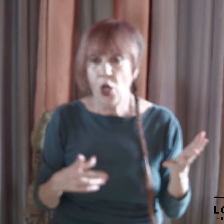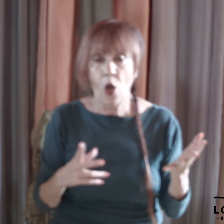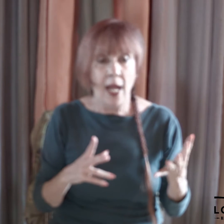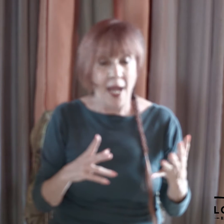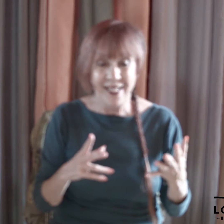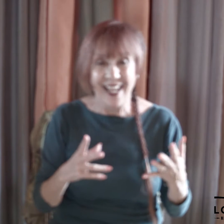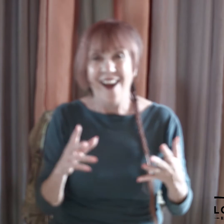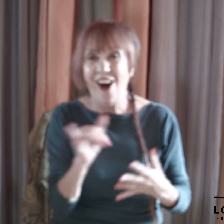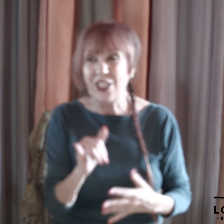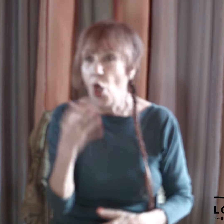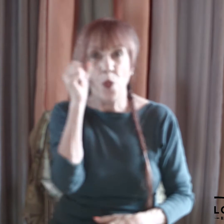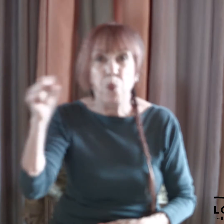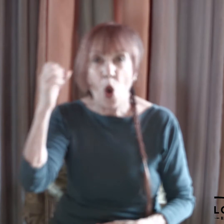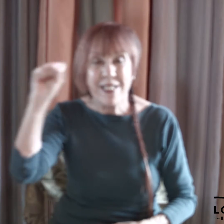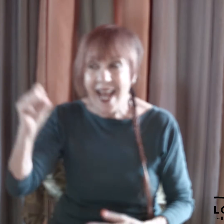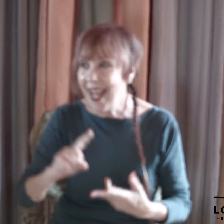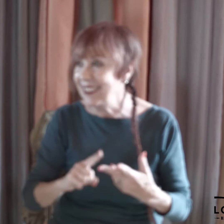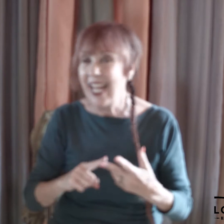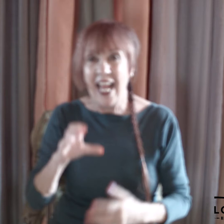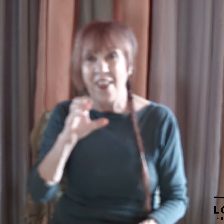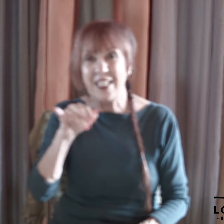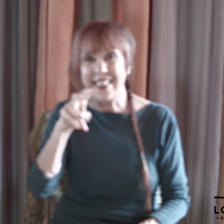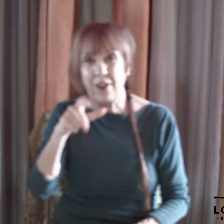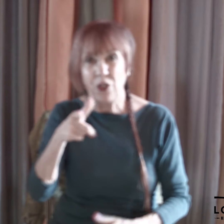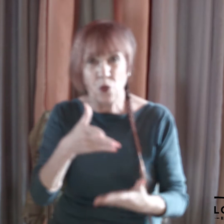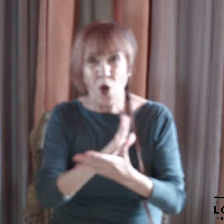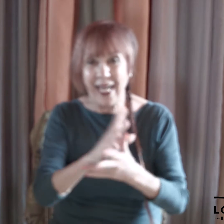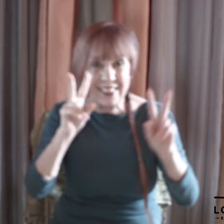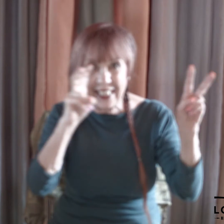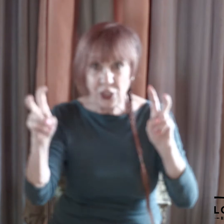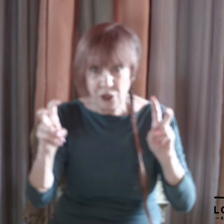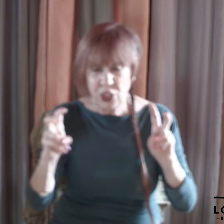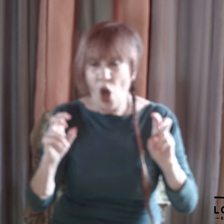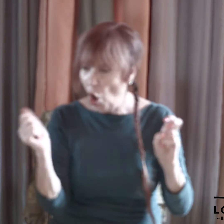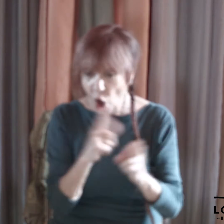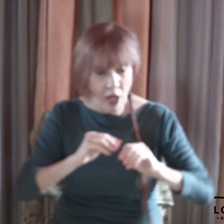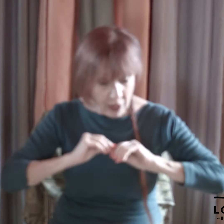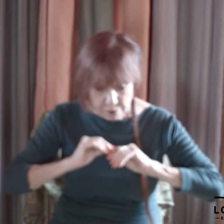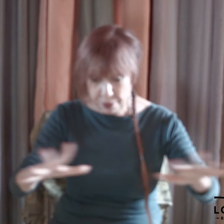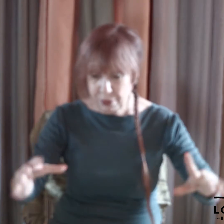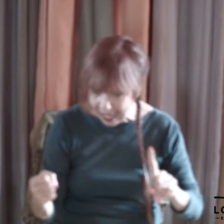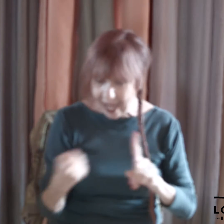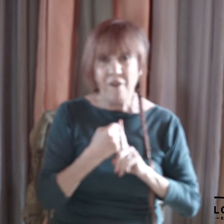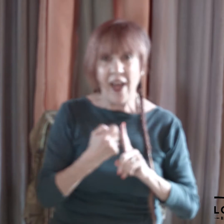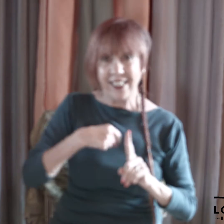of the protests and all of the civil rights issues are also affecting us. So that's what I've been doing for the